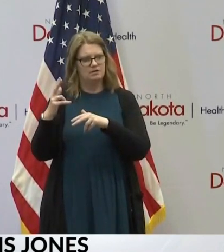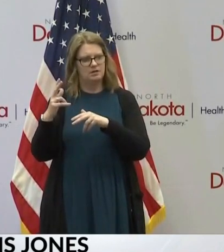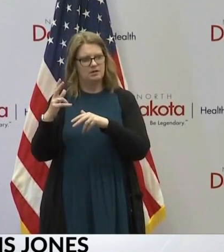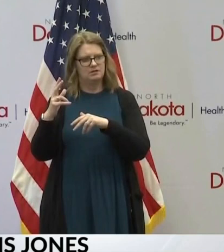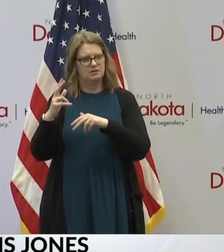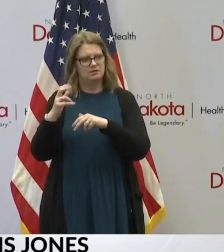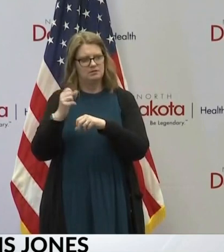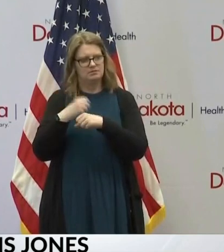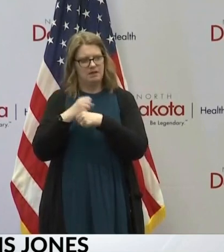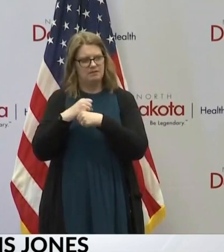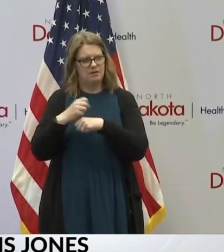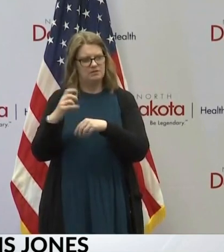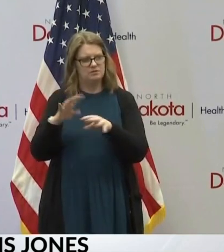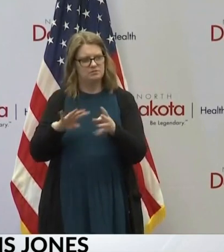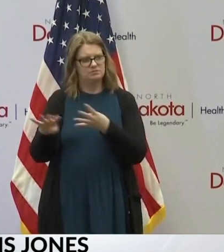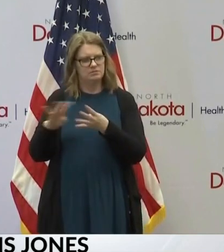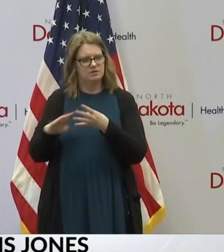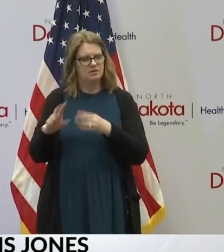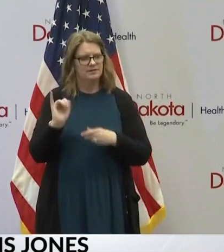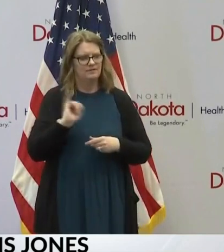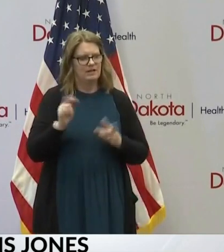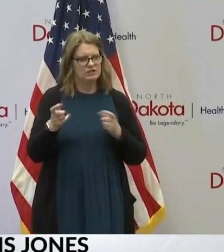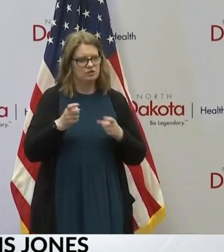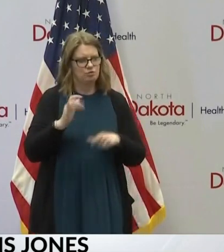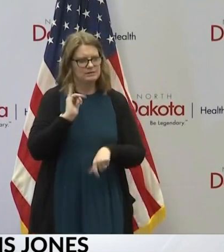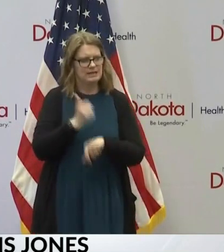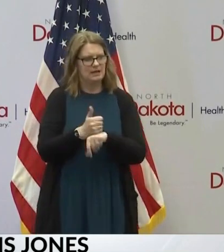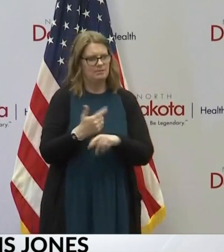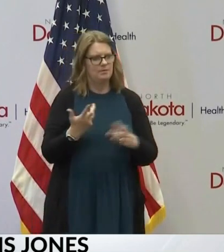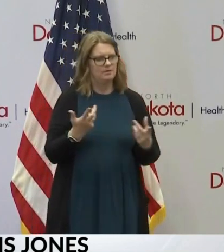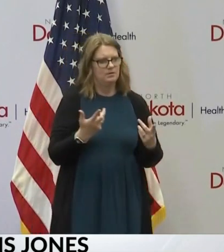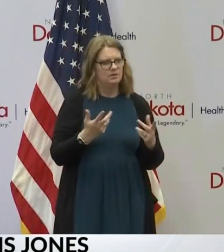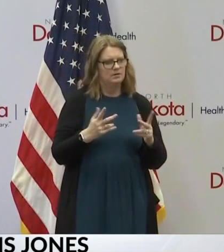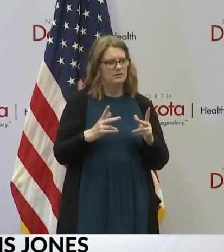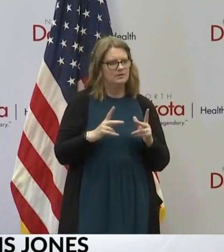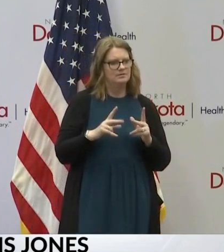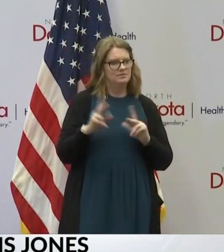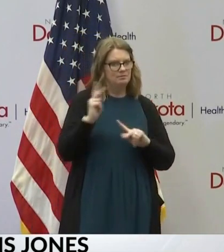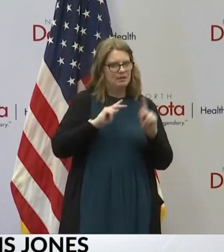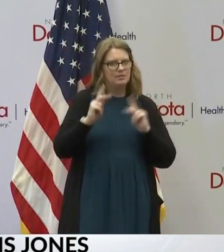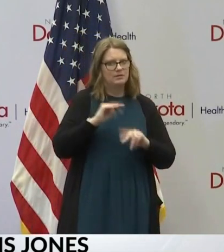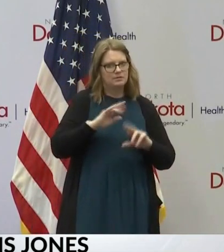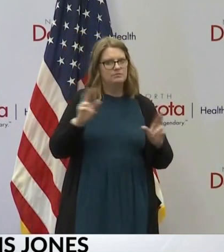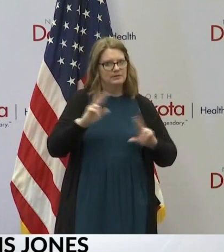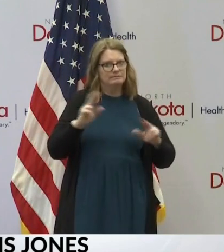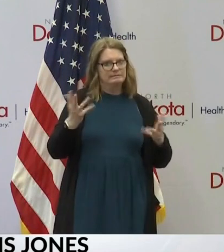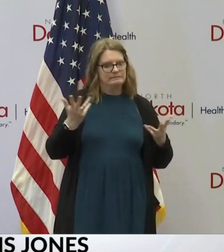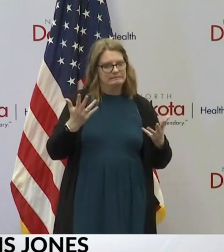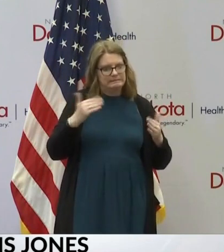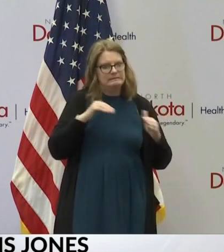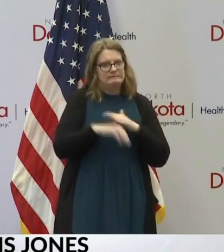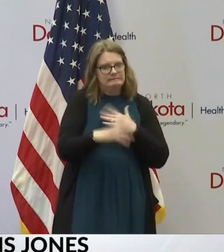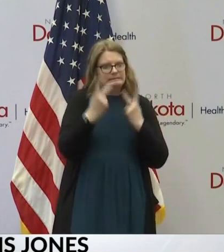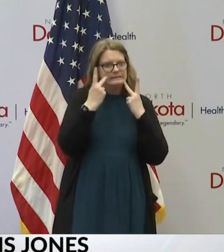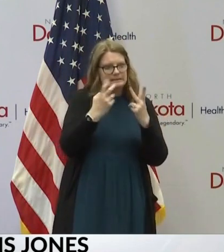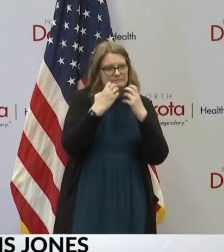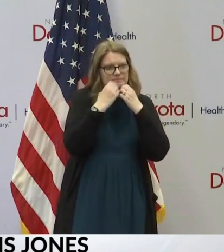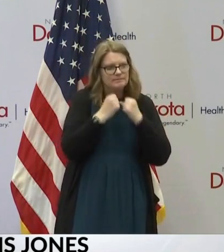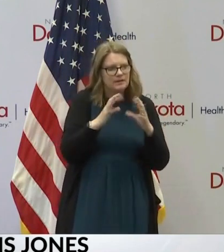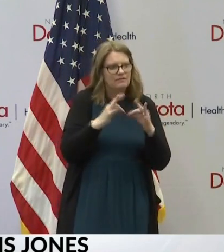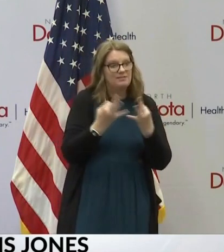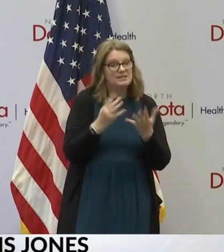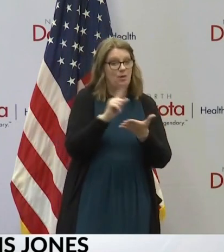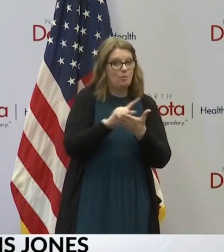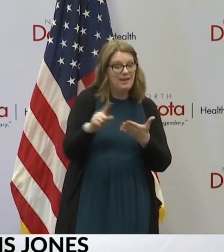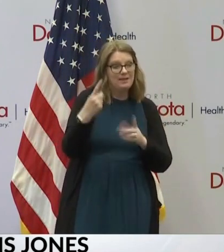kind of just coming in and getting that infection control in place. I mean, as people are chomping at the bit to see loved ones, is this a week's thing, a